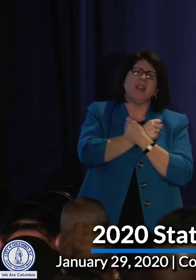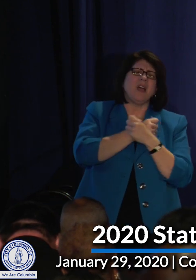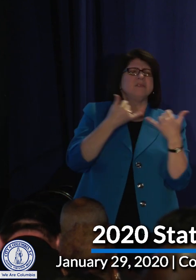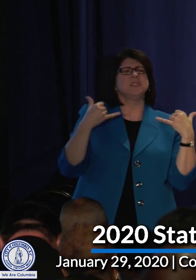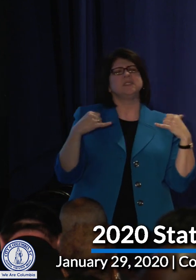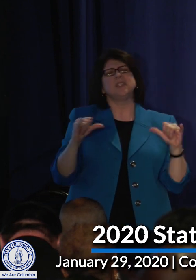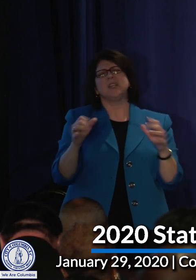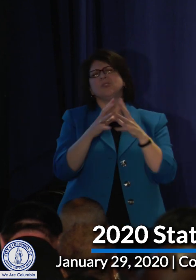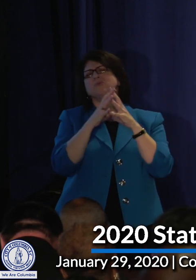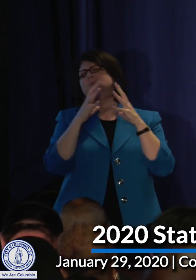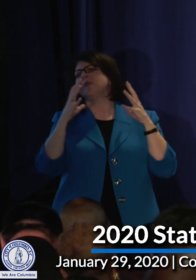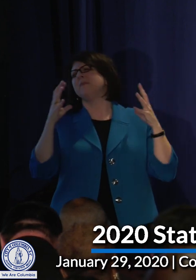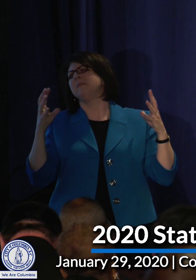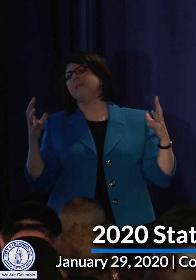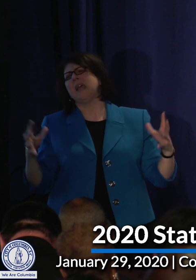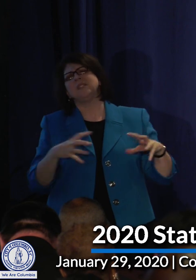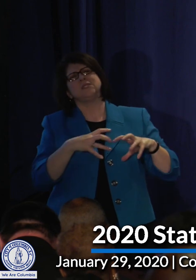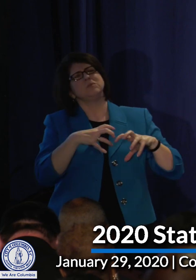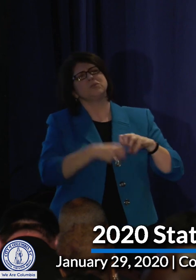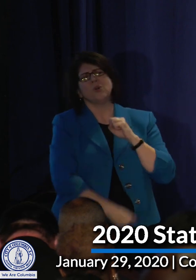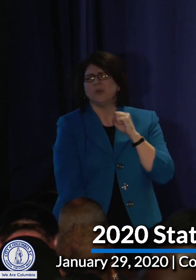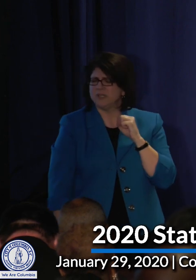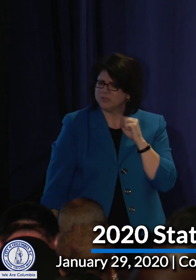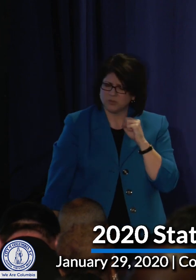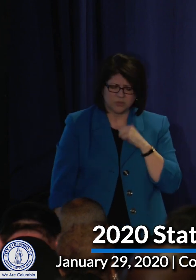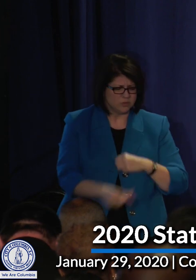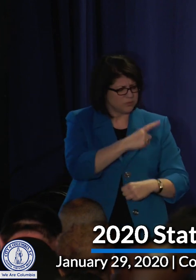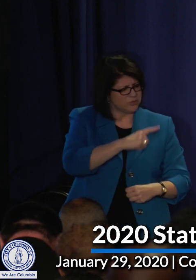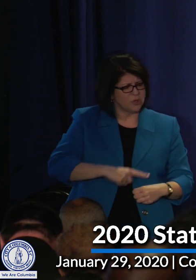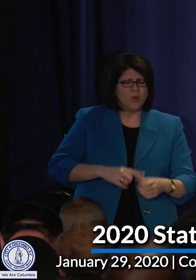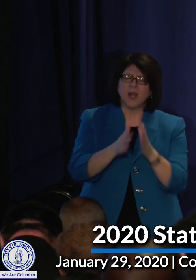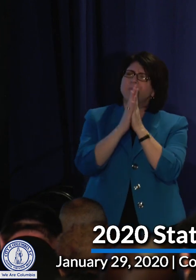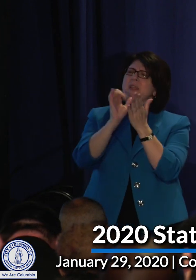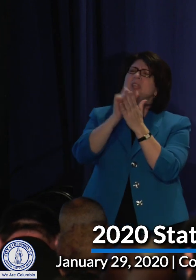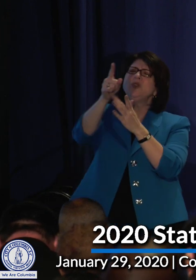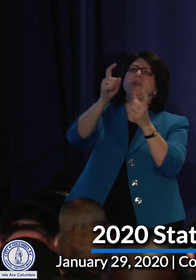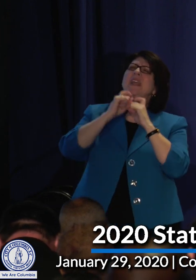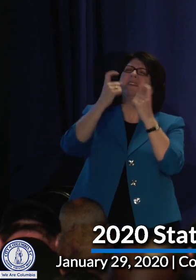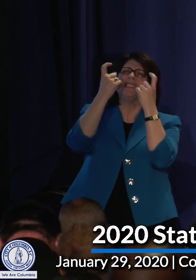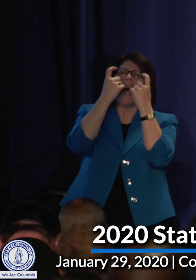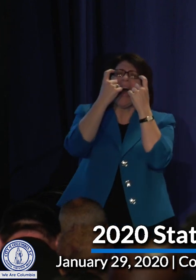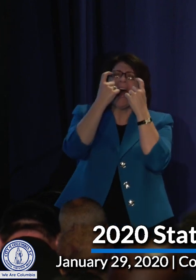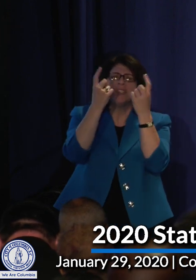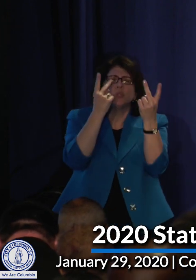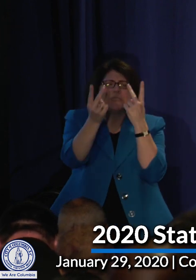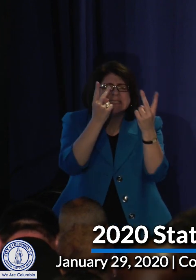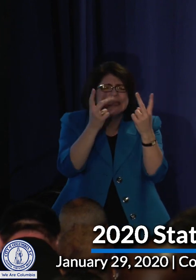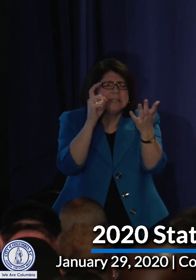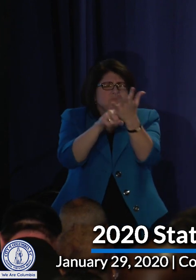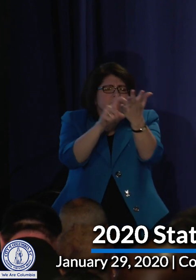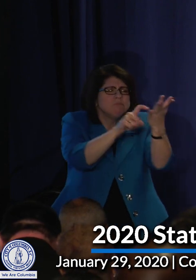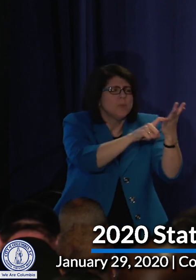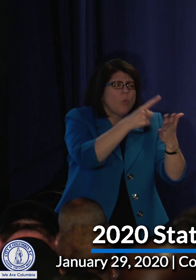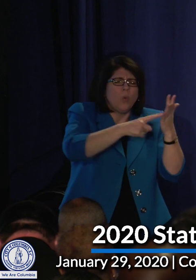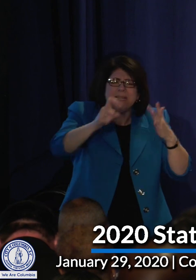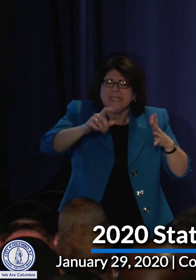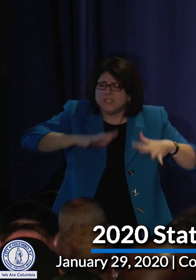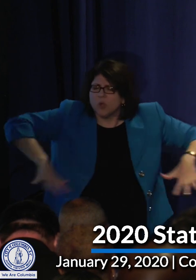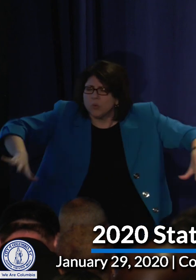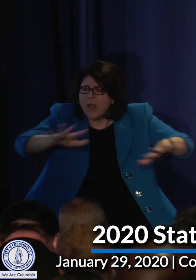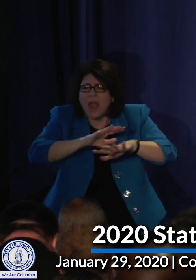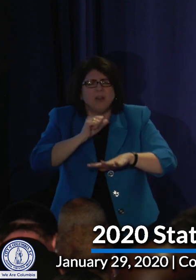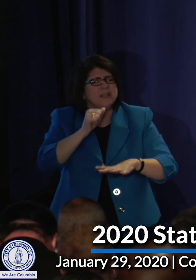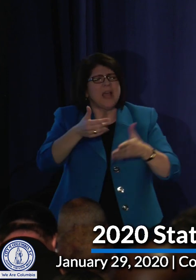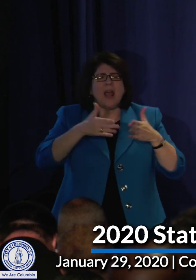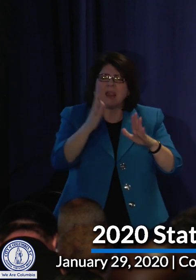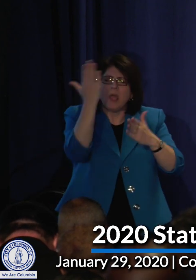is tremendous brokenness. And so, Lord, I pray that you would give us eyes to see the needs around us and hearts